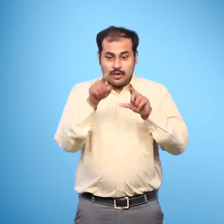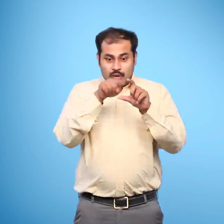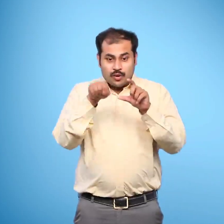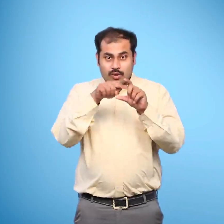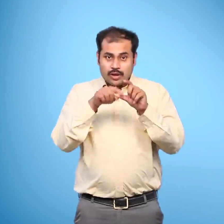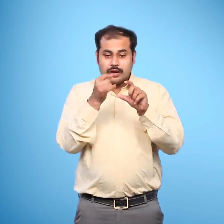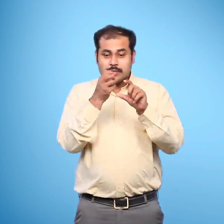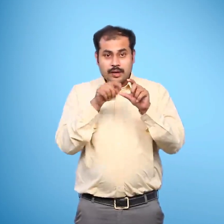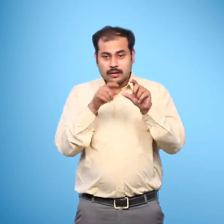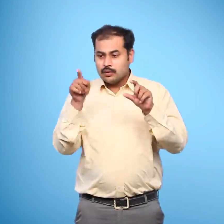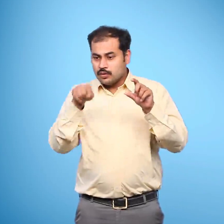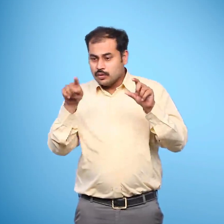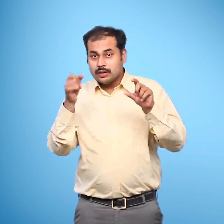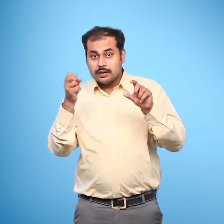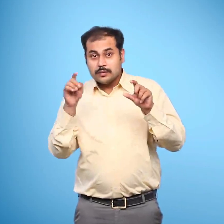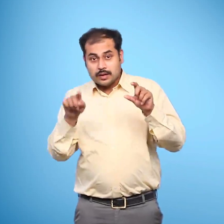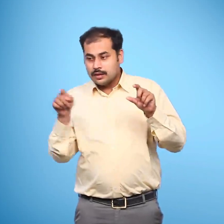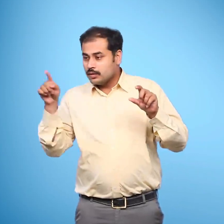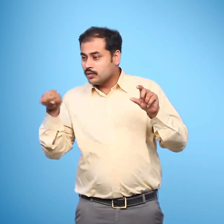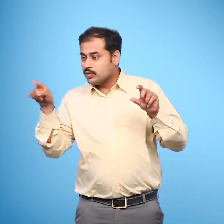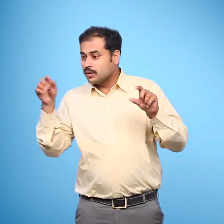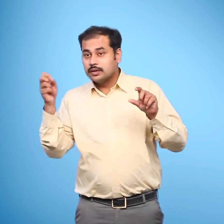And each hole has a number written on it.